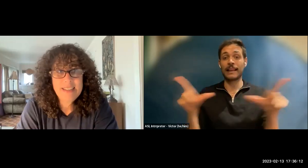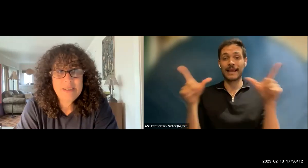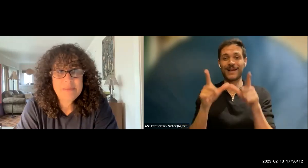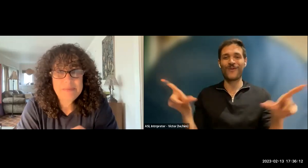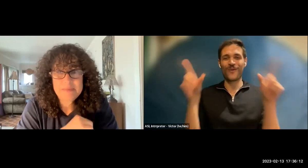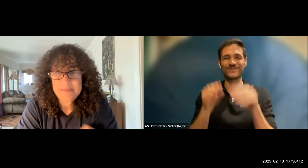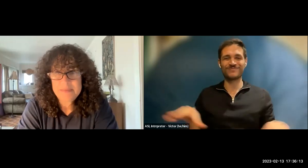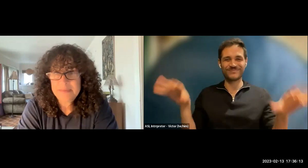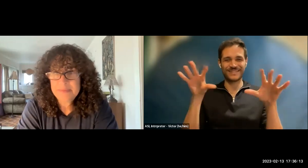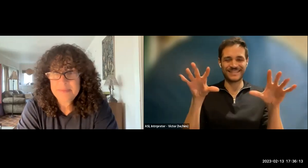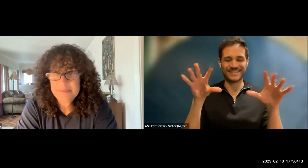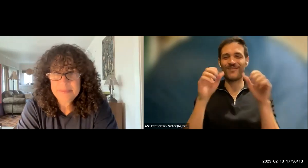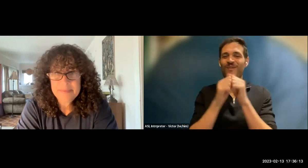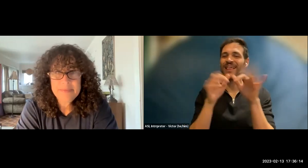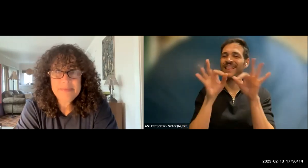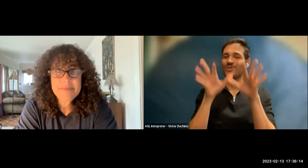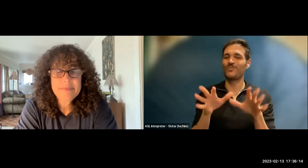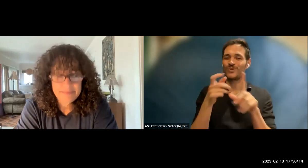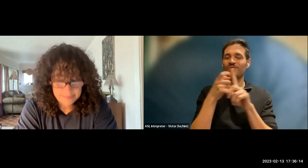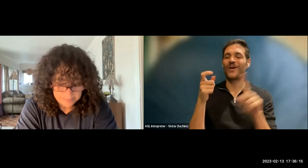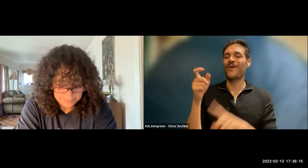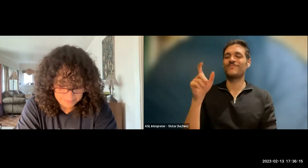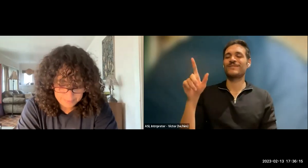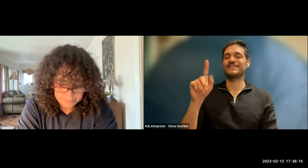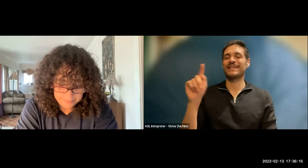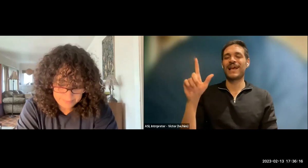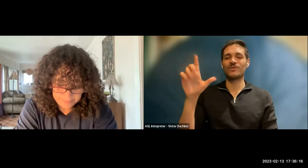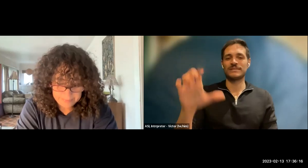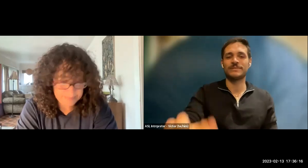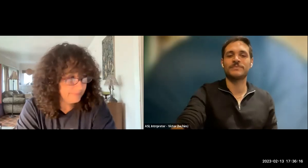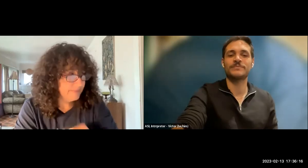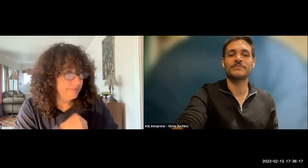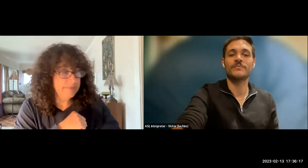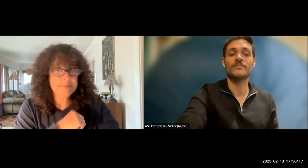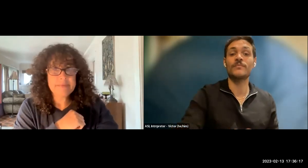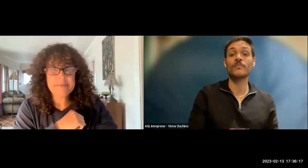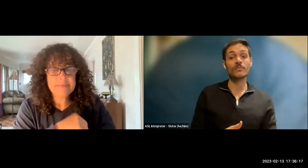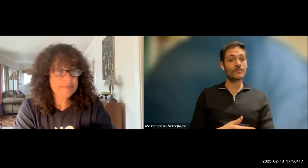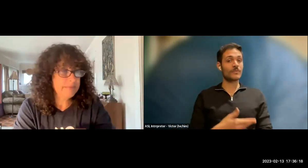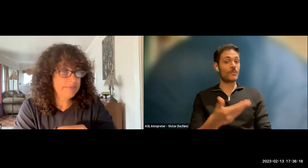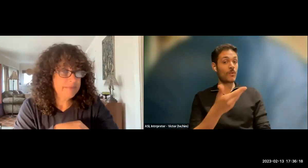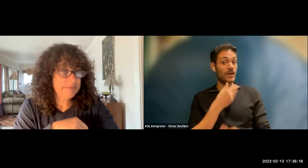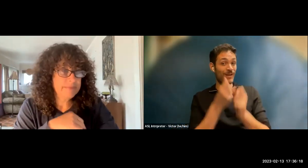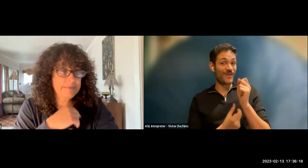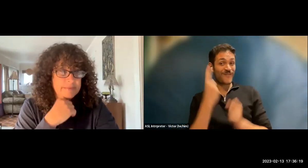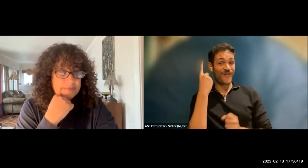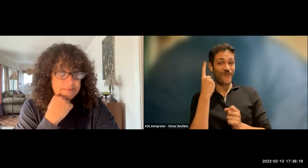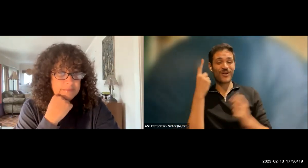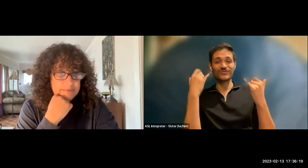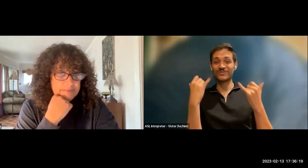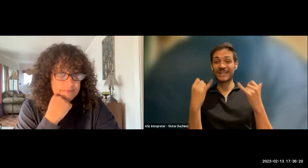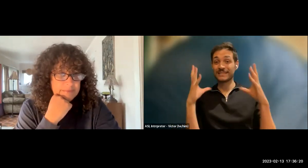Annette. Thank you. Welcome, everyone, to today's meeting. My name is Annette, and I am